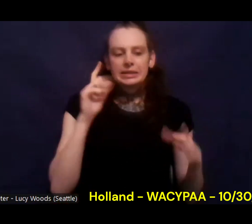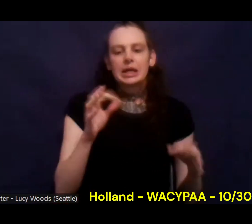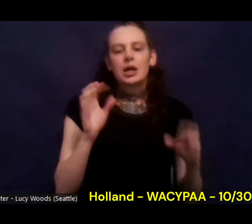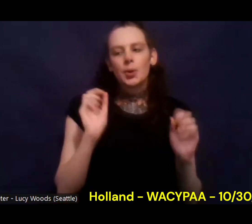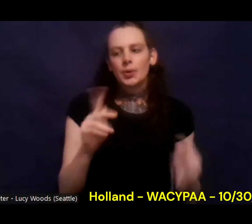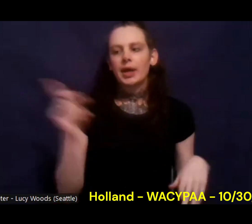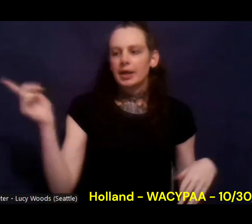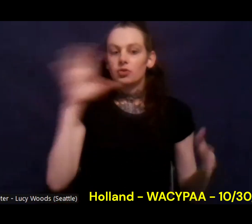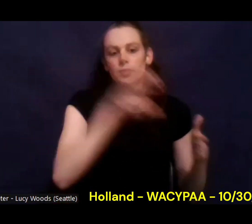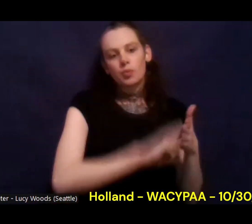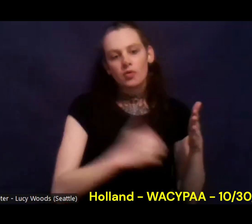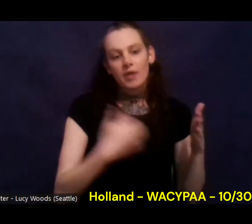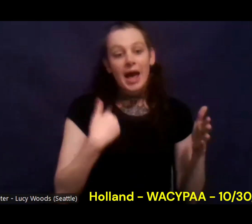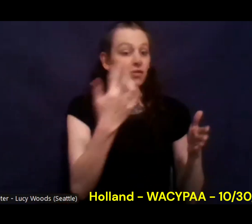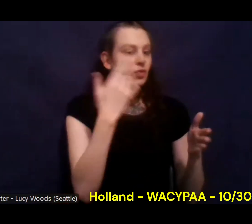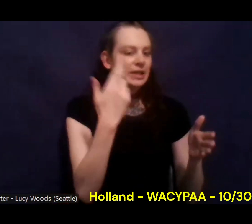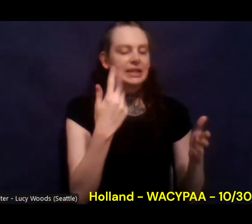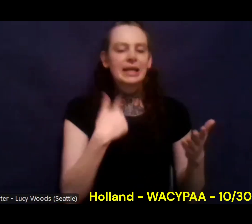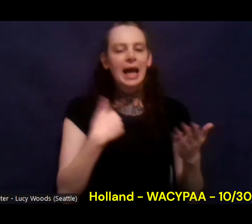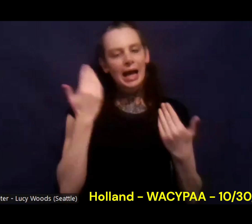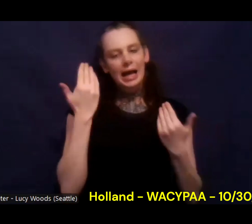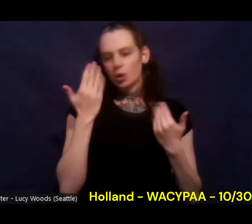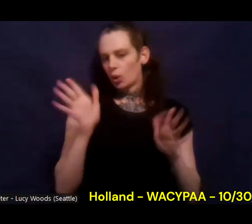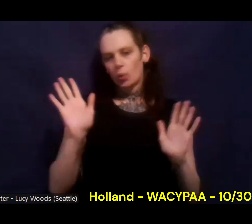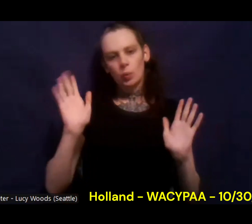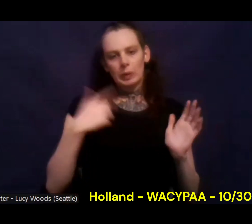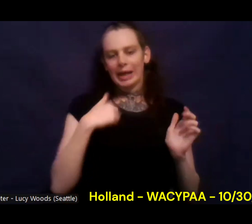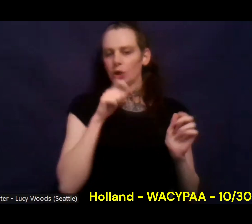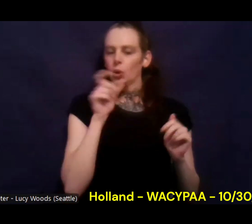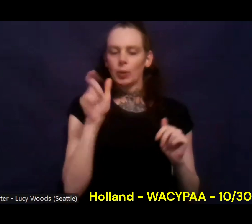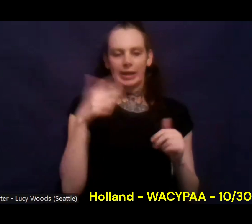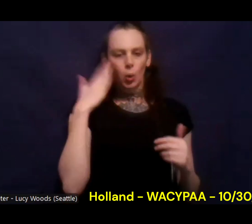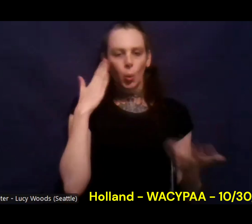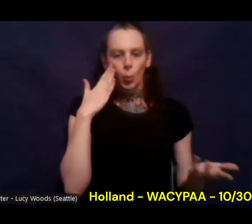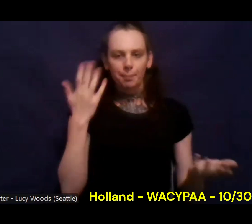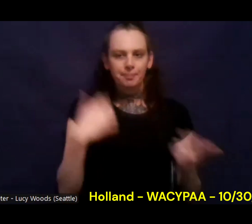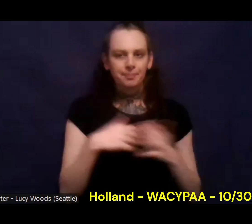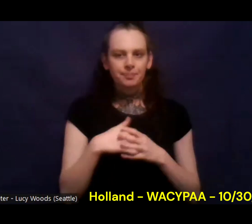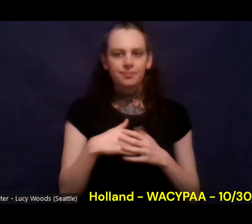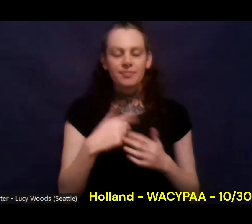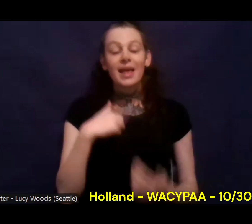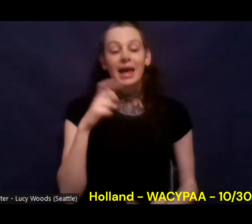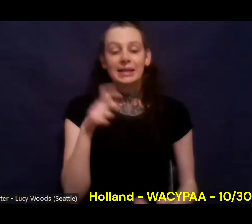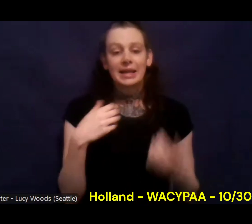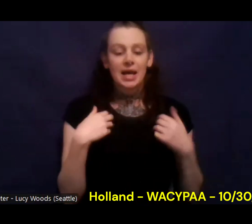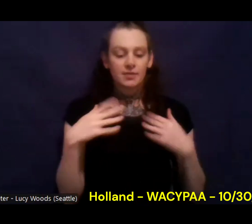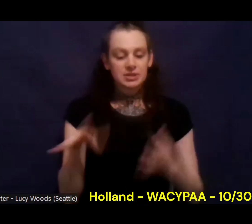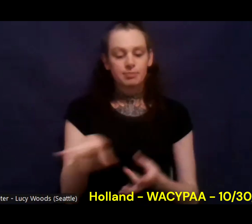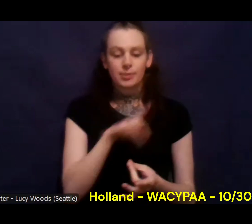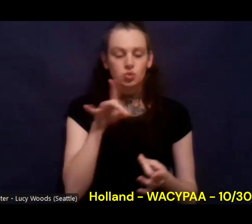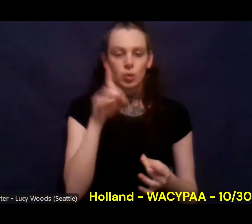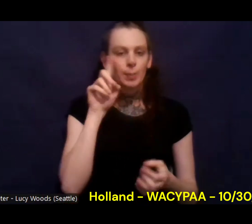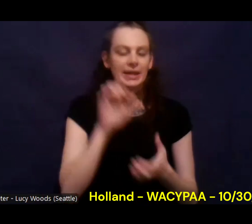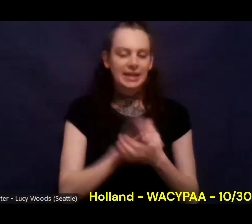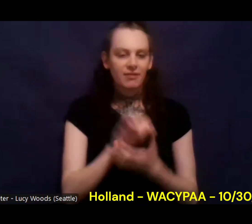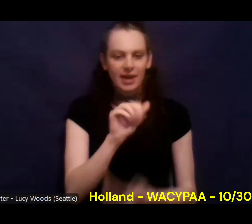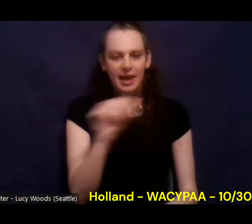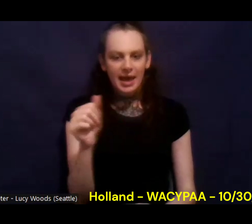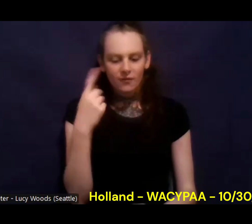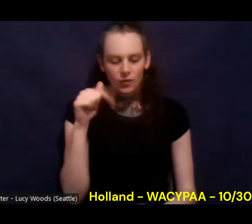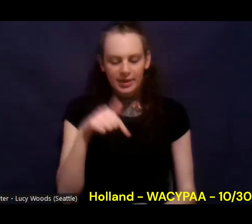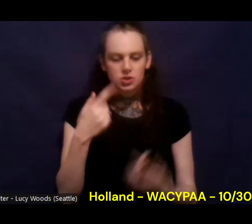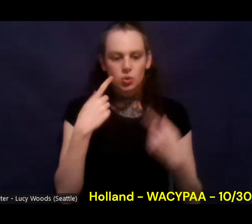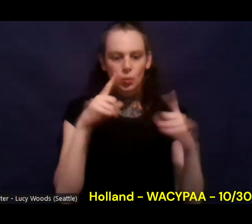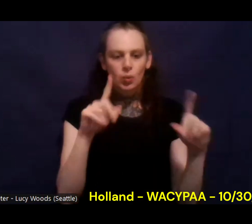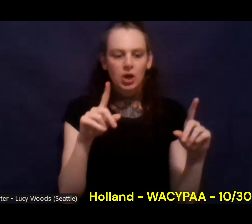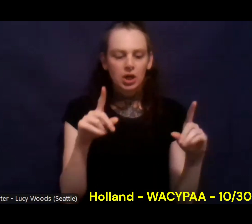those people that like I need to believe in the mysticism of spirituality and AA for this to work for me. I need to not know all the answers because I can think myself